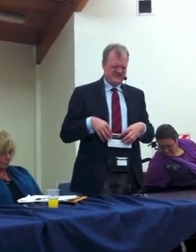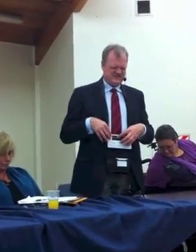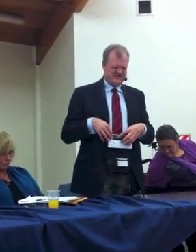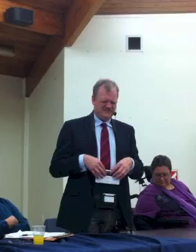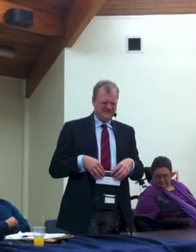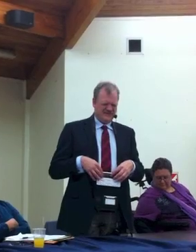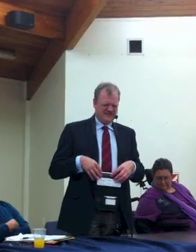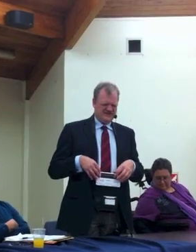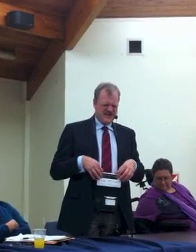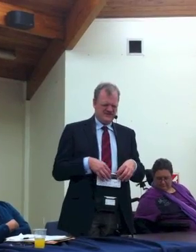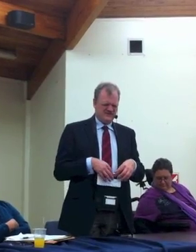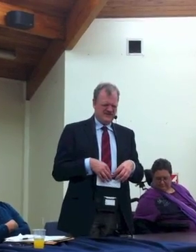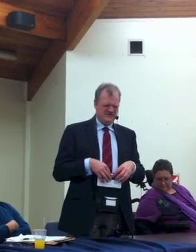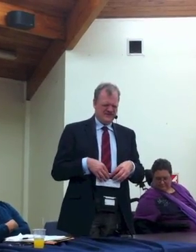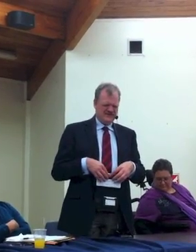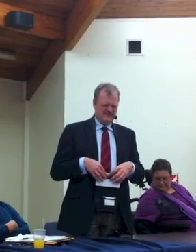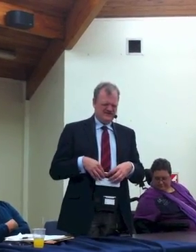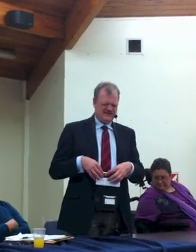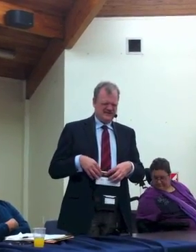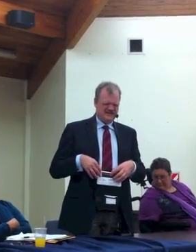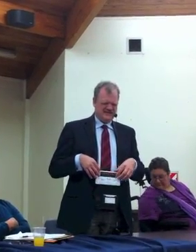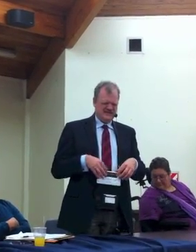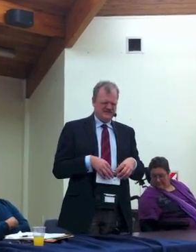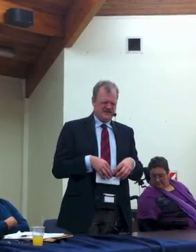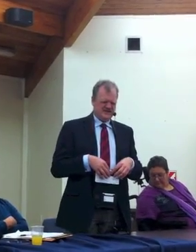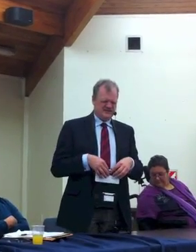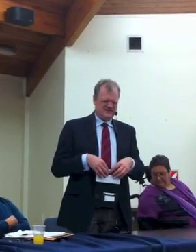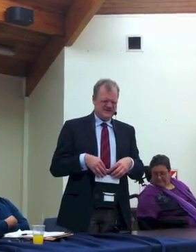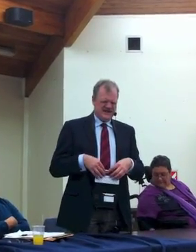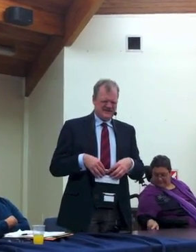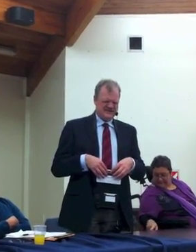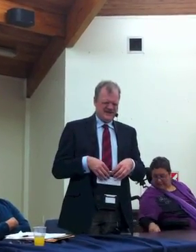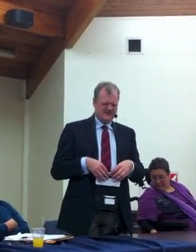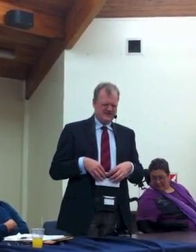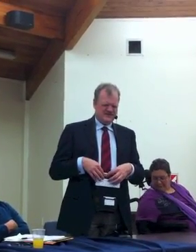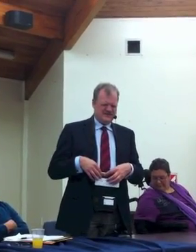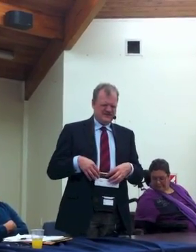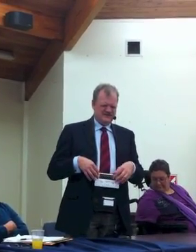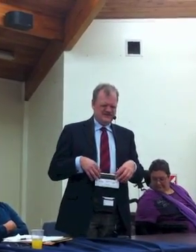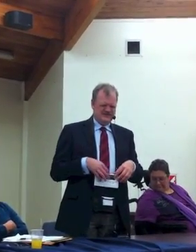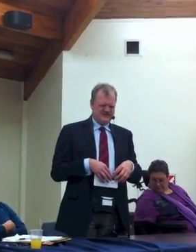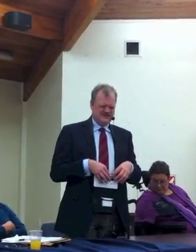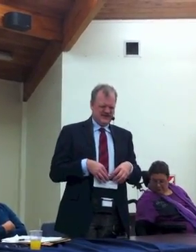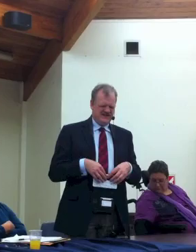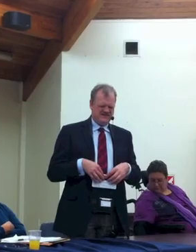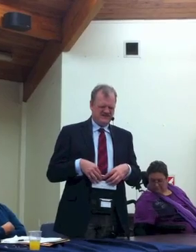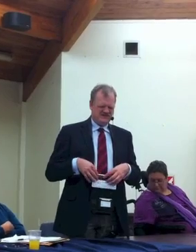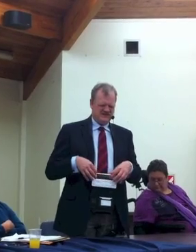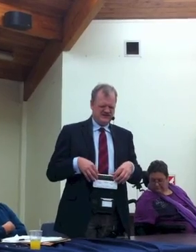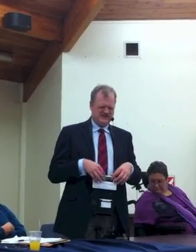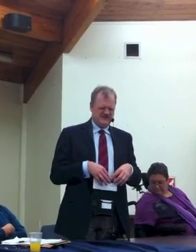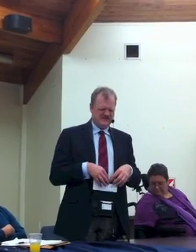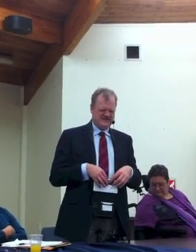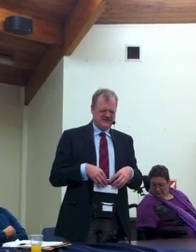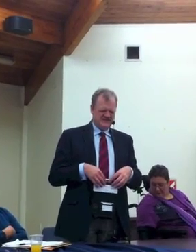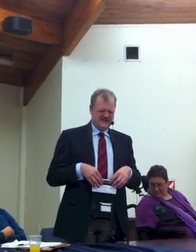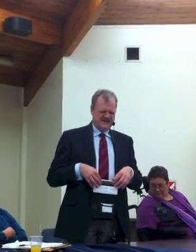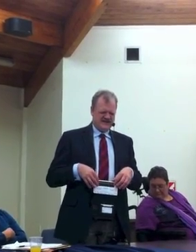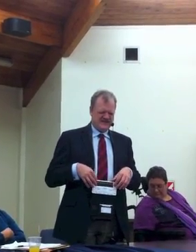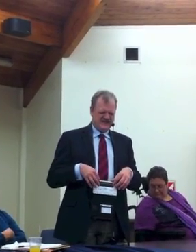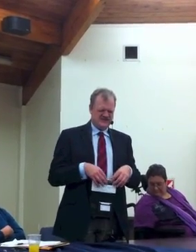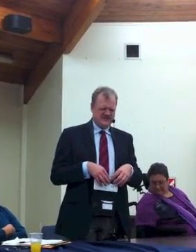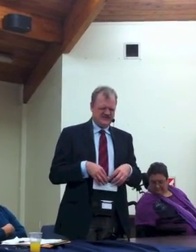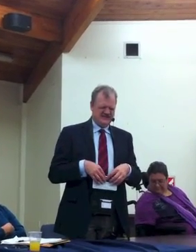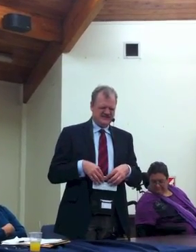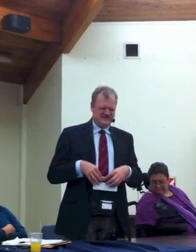current proposals. Disabled people in New Zealand, because we are disabled, do not have full confidence